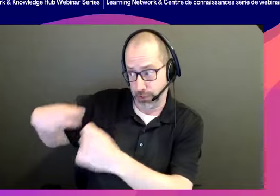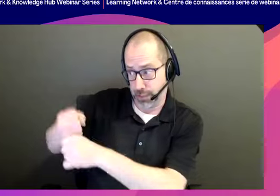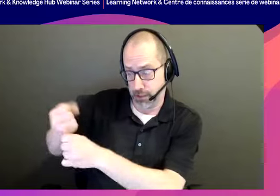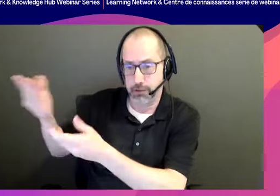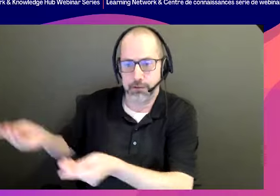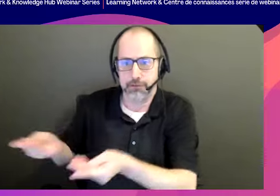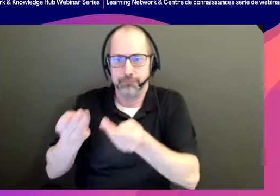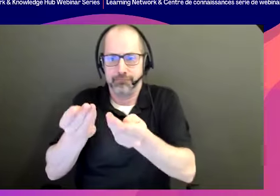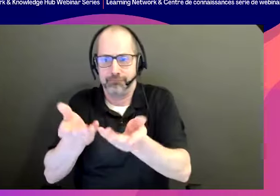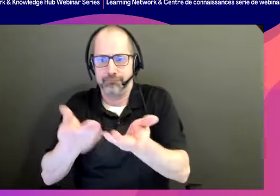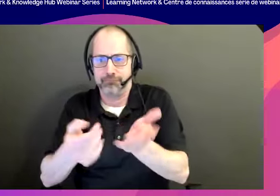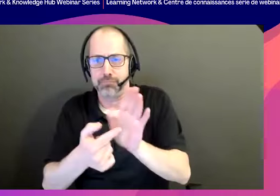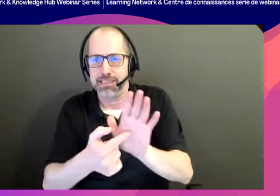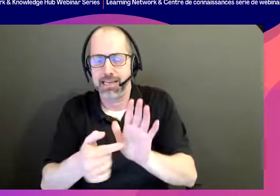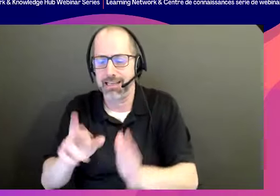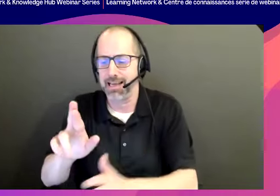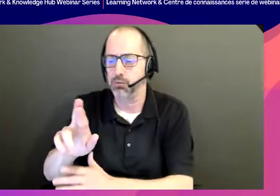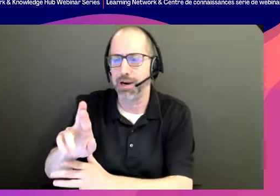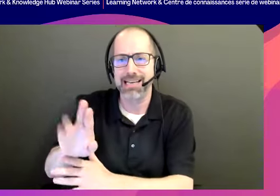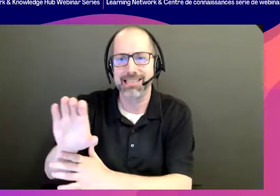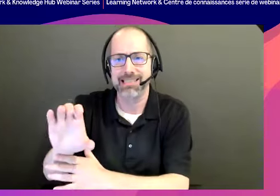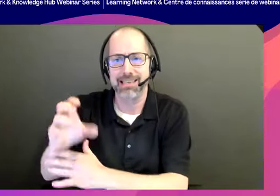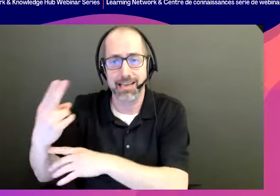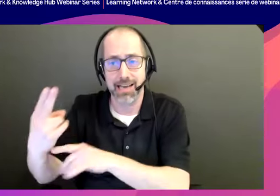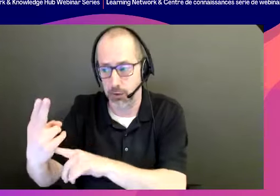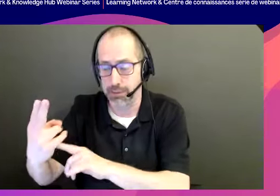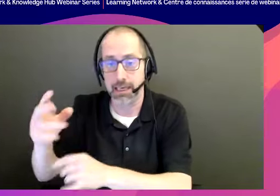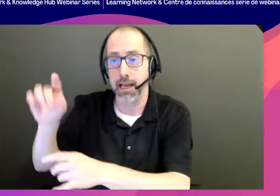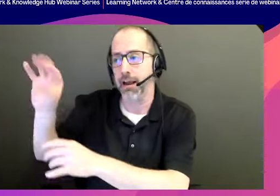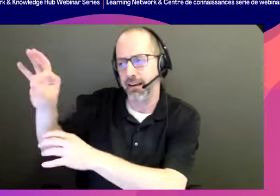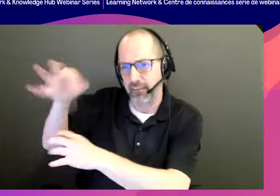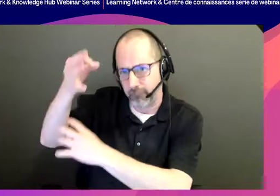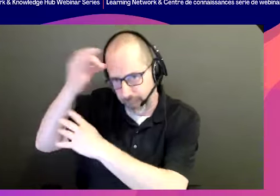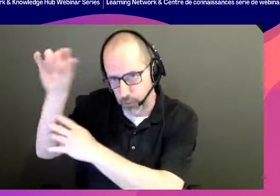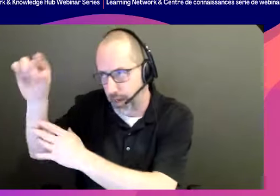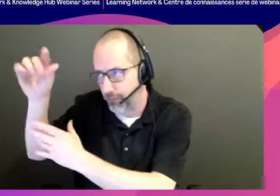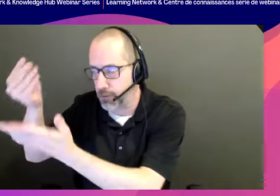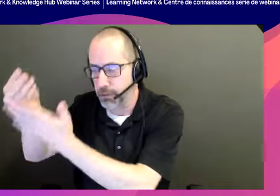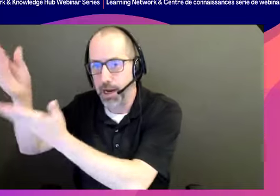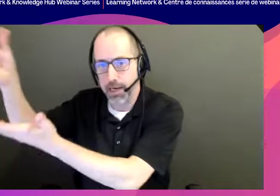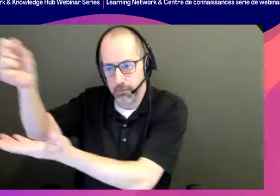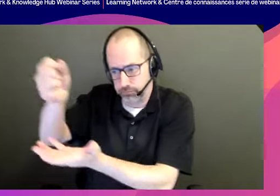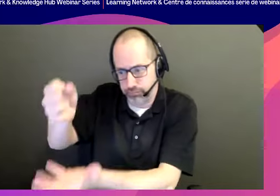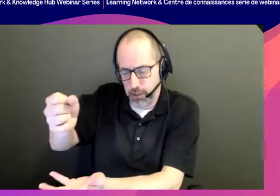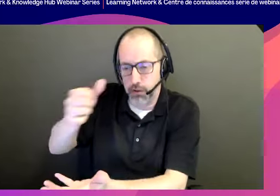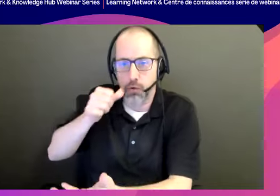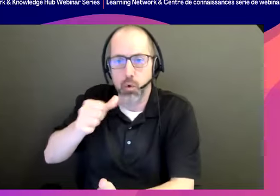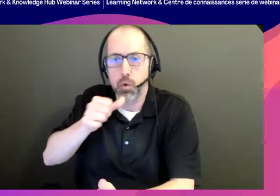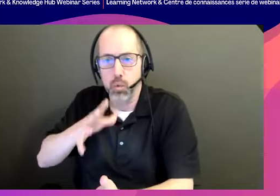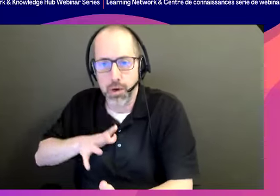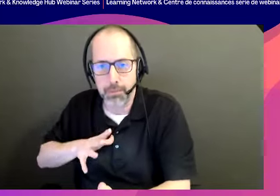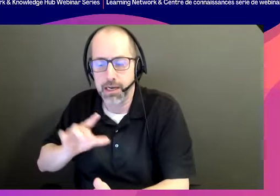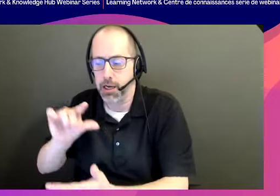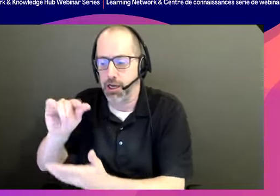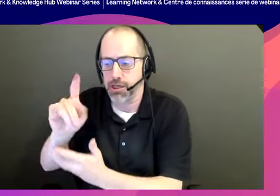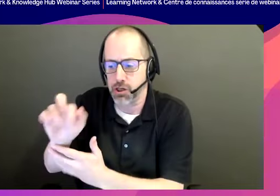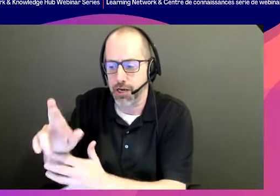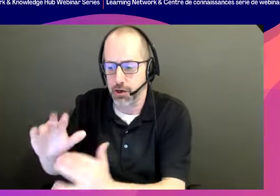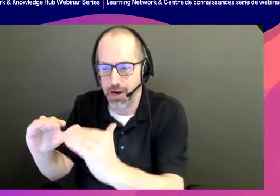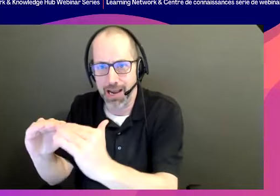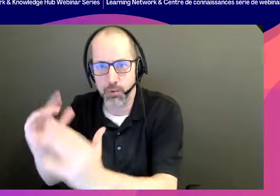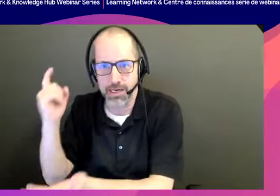has been hosted by Rain City Housing and funded through the federal government by Women and Gender Equity Grant. It has also been